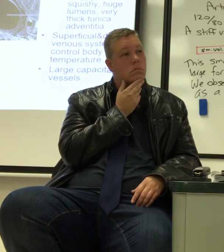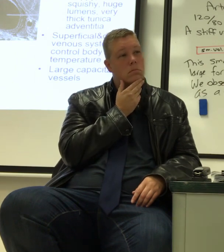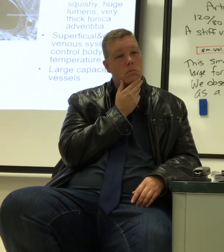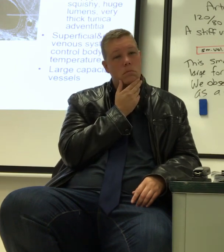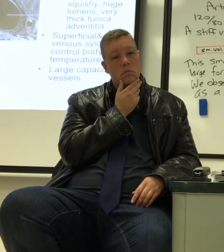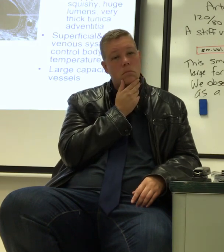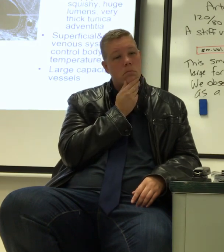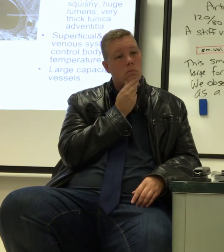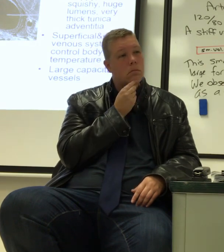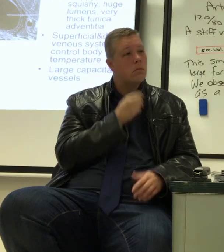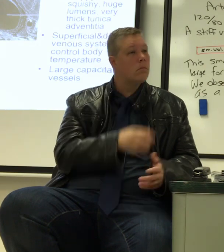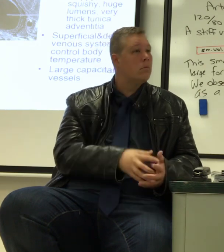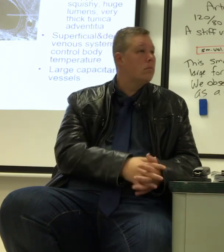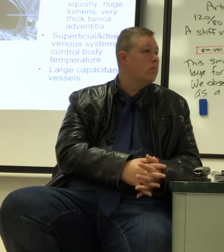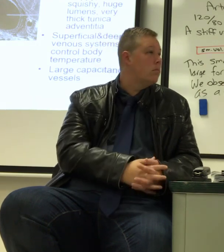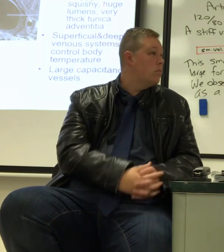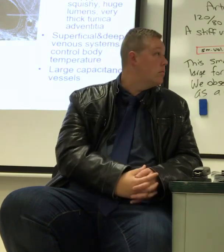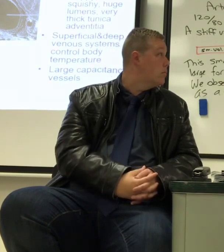large